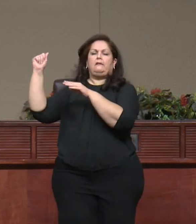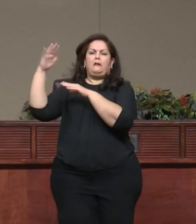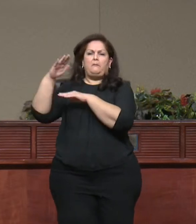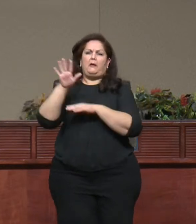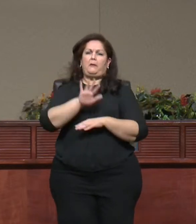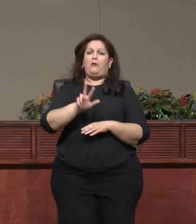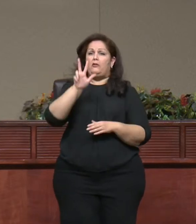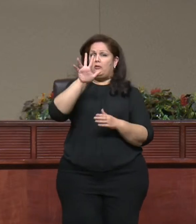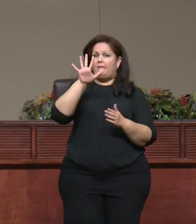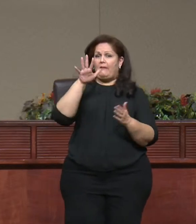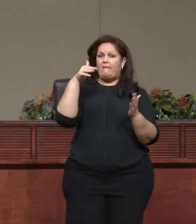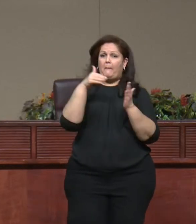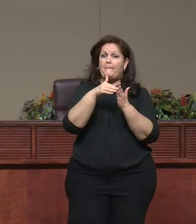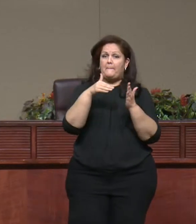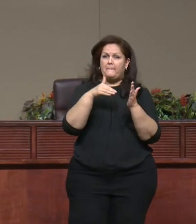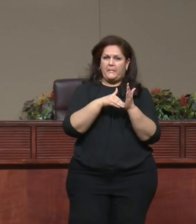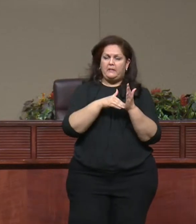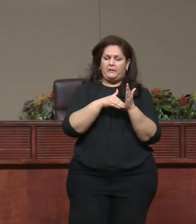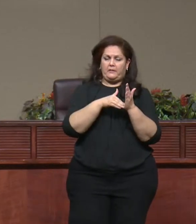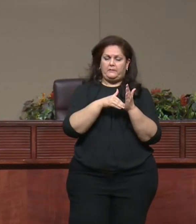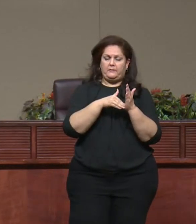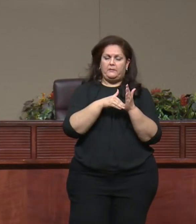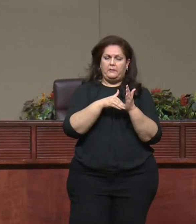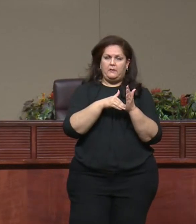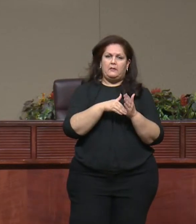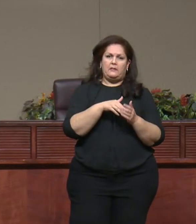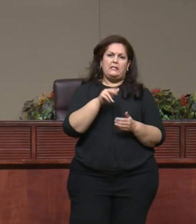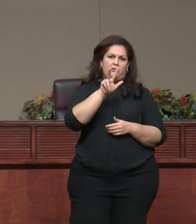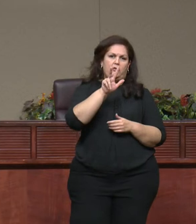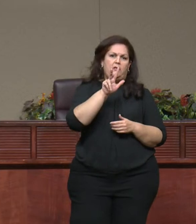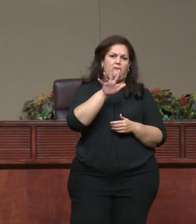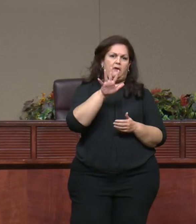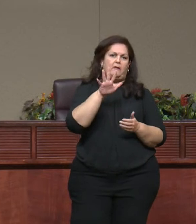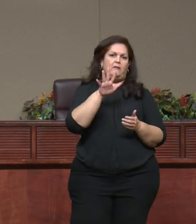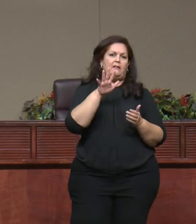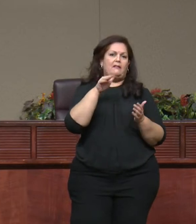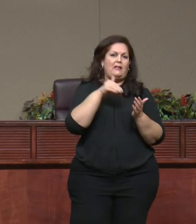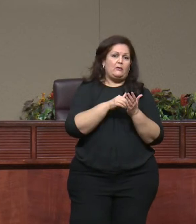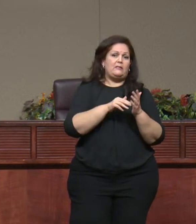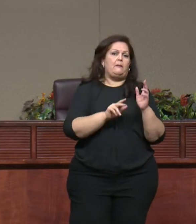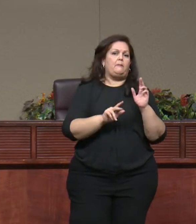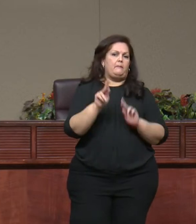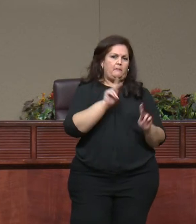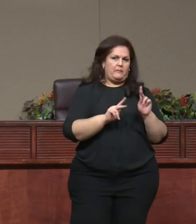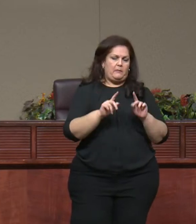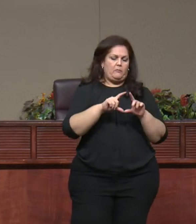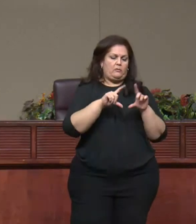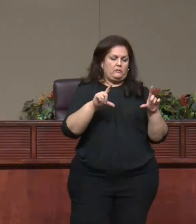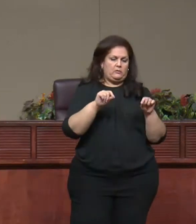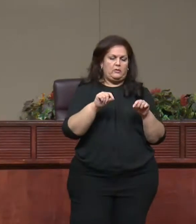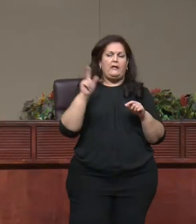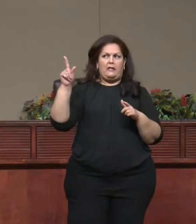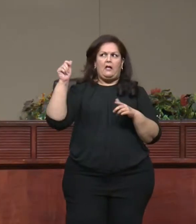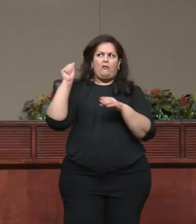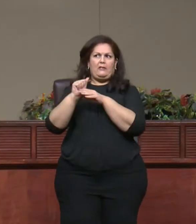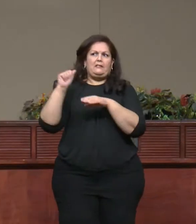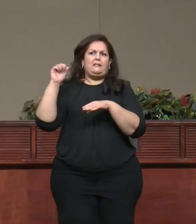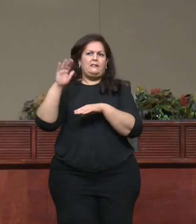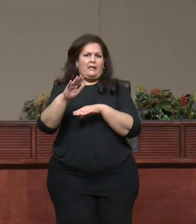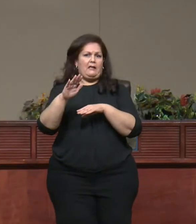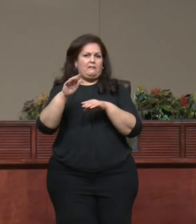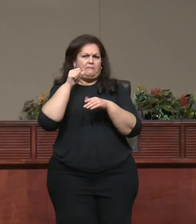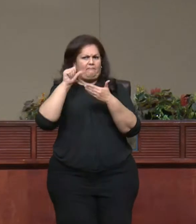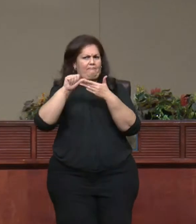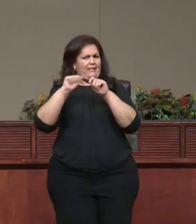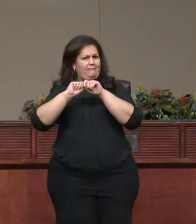$35 million, as the mayor mentioned earlier, which is 35,000 payments. Checks have already been issued for and mailed out